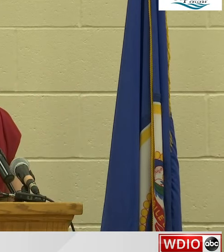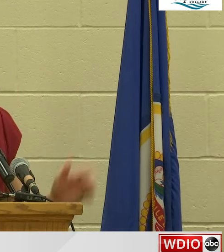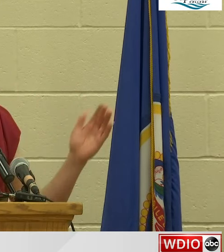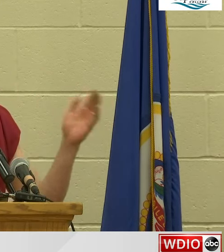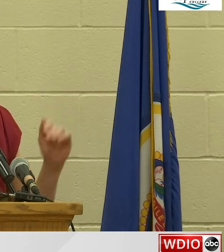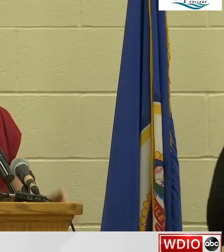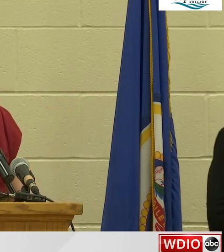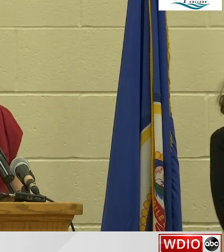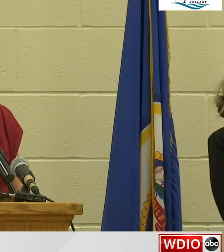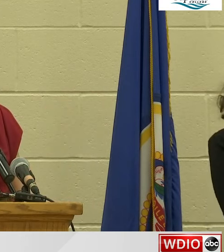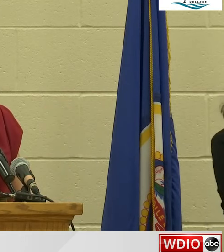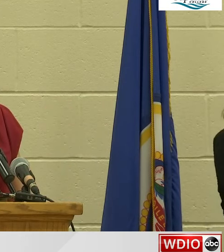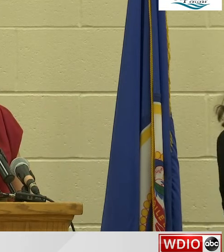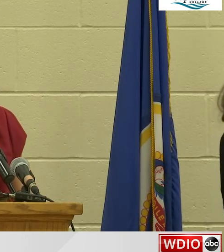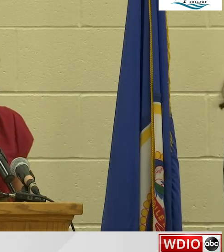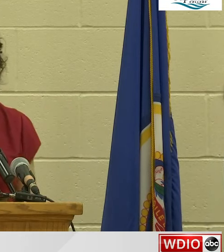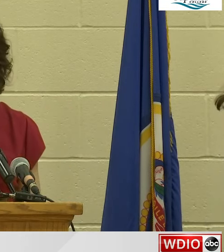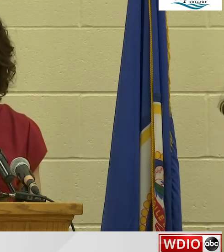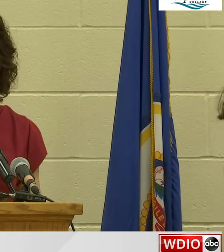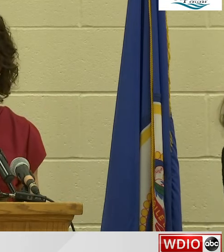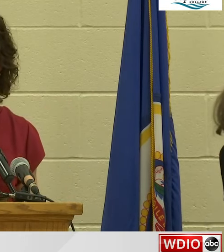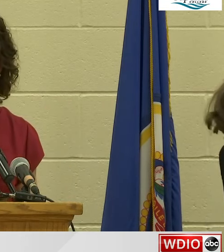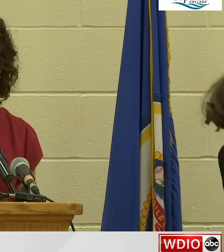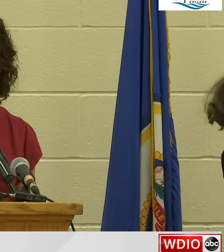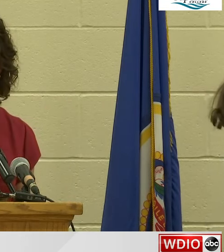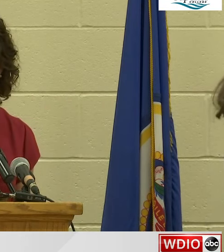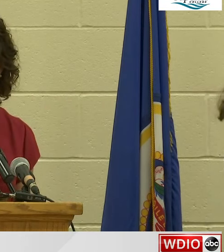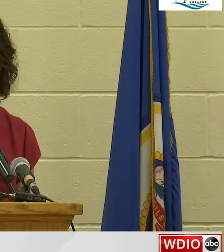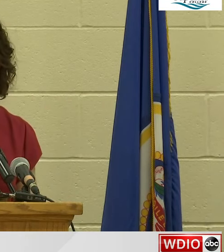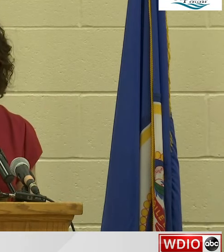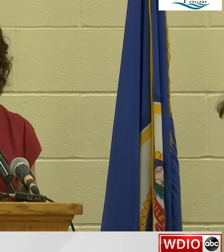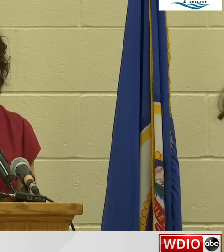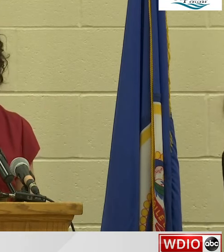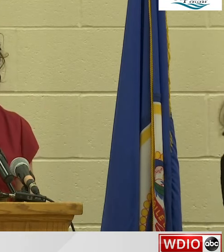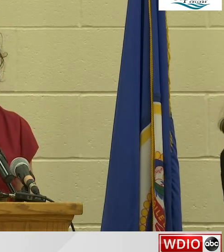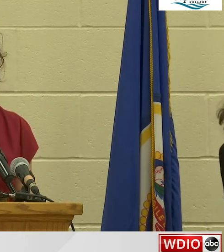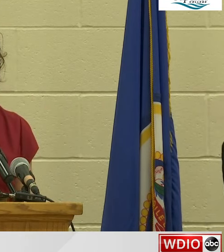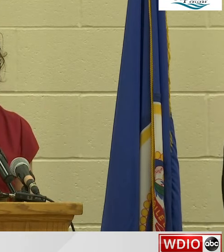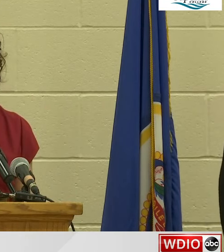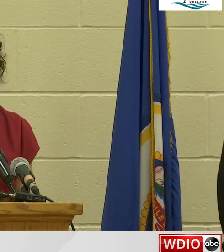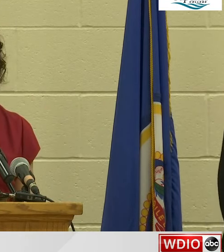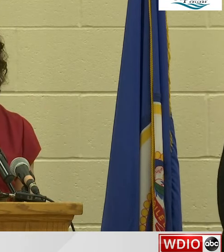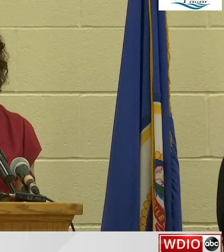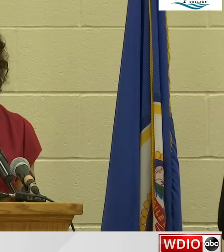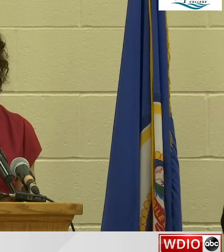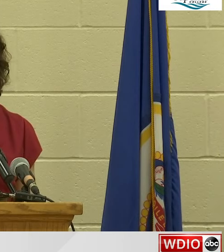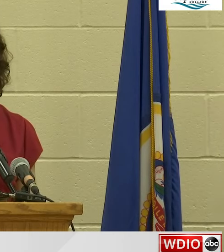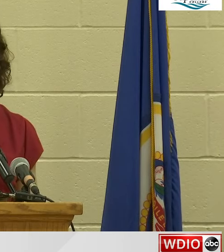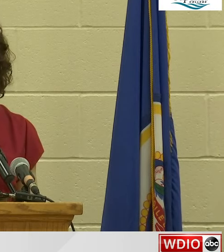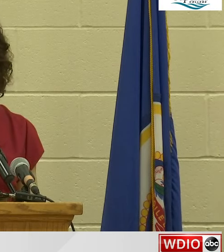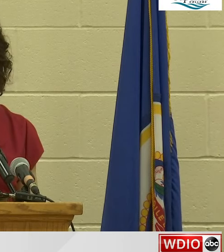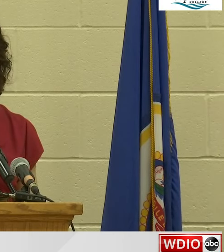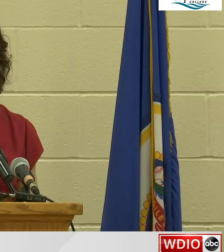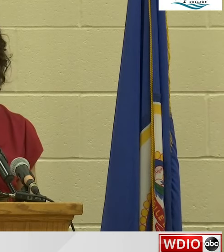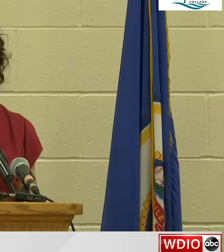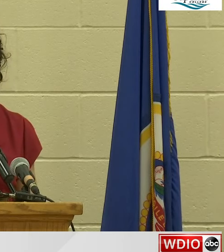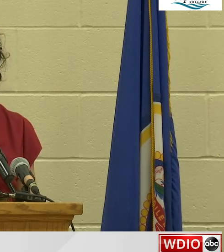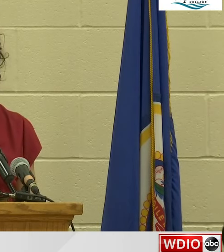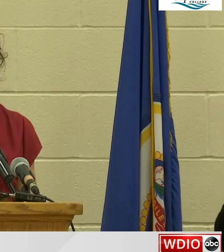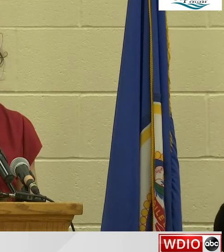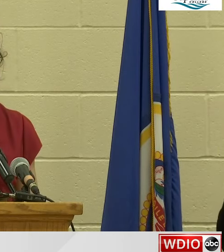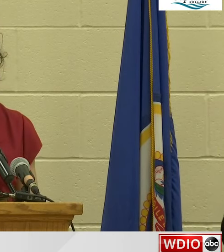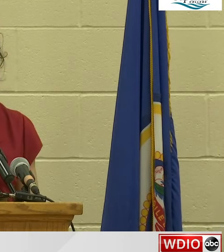read it on Friday. Thank you for that gift to this community and your articulation. Alicia, you're doing a great job as